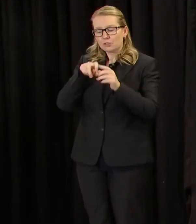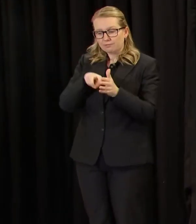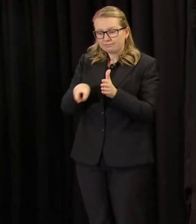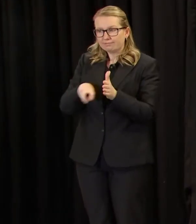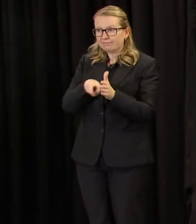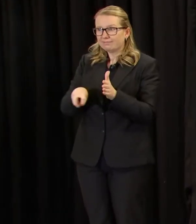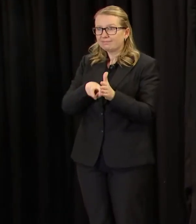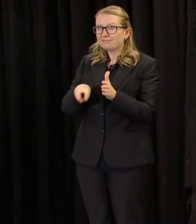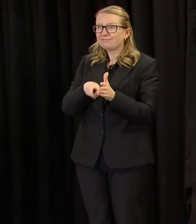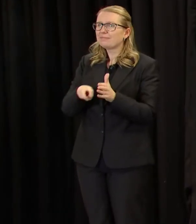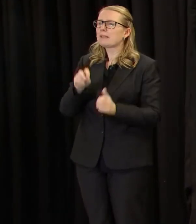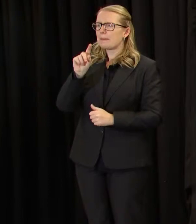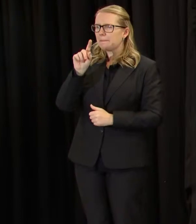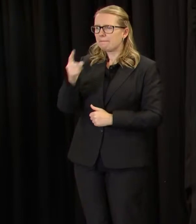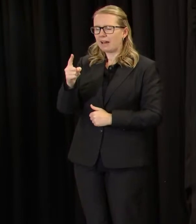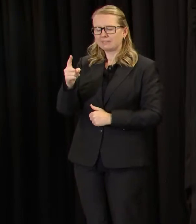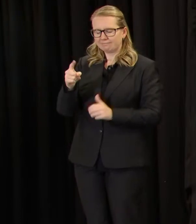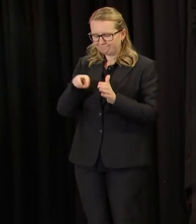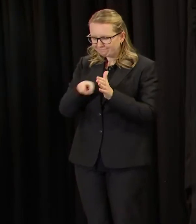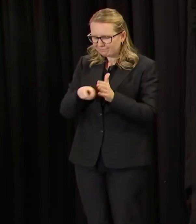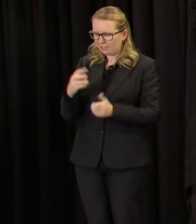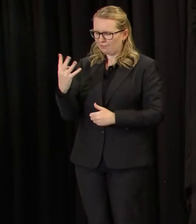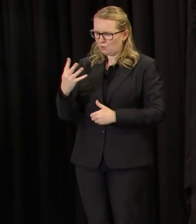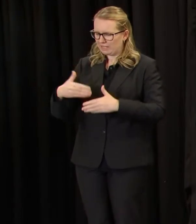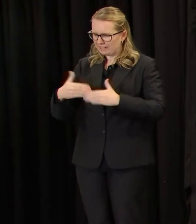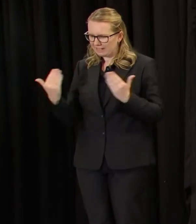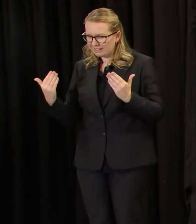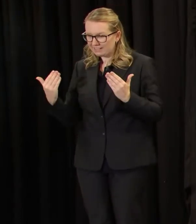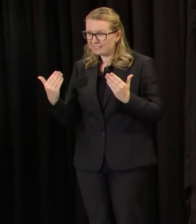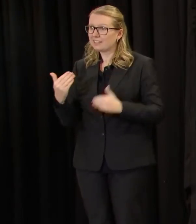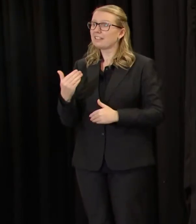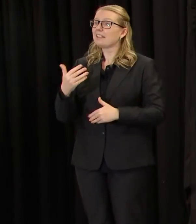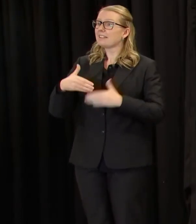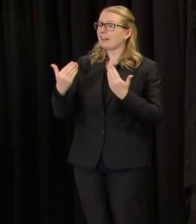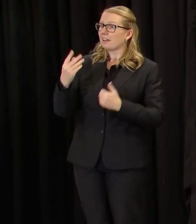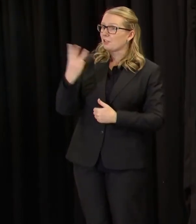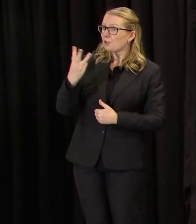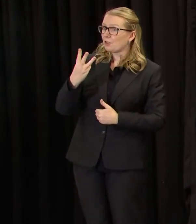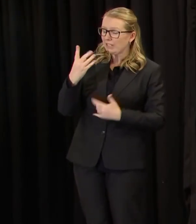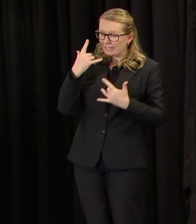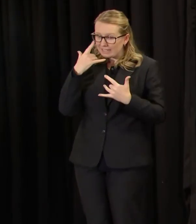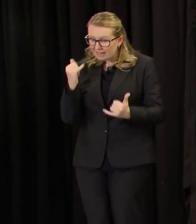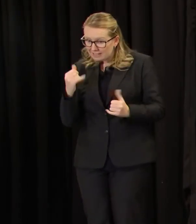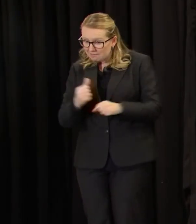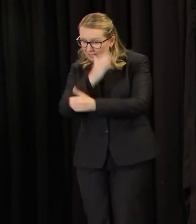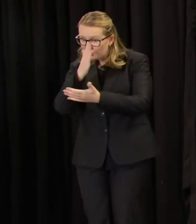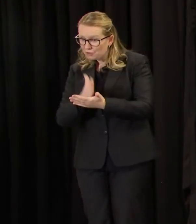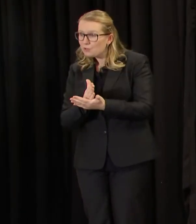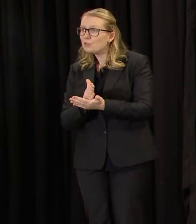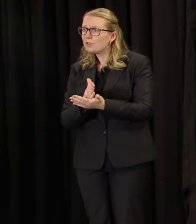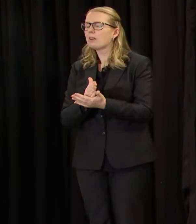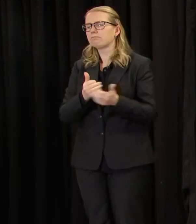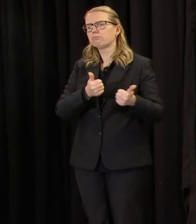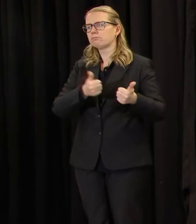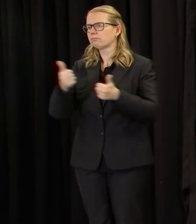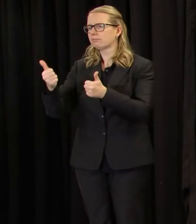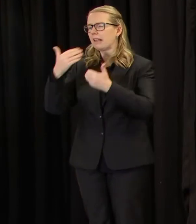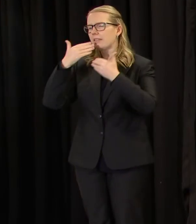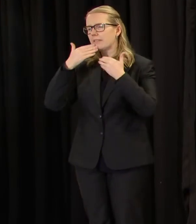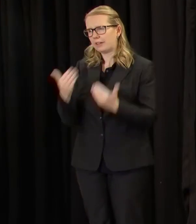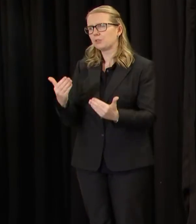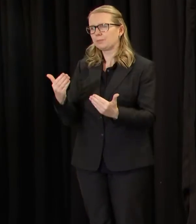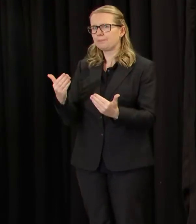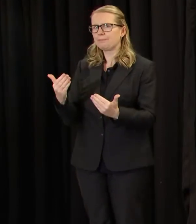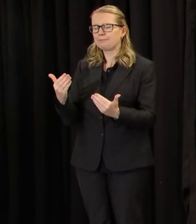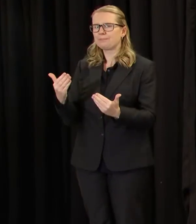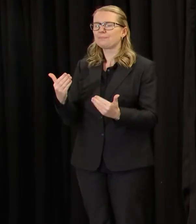right out to that 14 days, getting that day 13 test, really protects our community. The other thing I want to point to